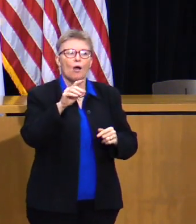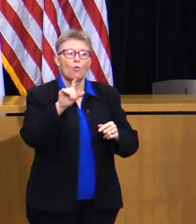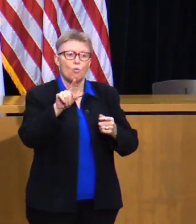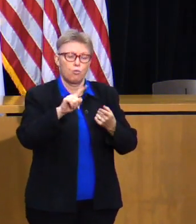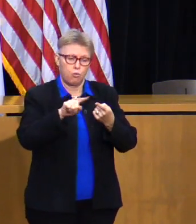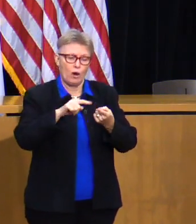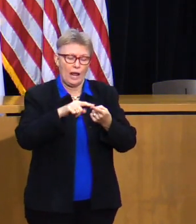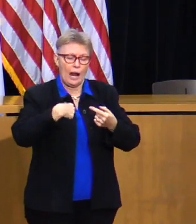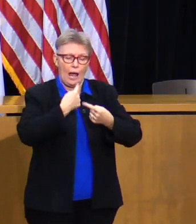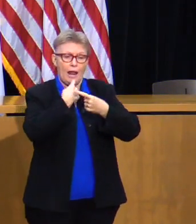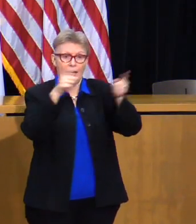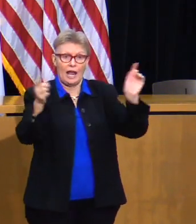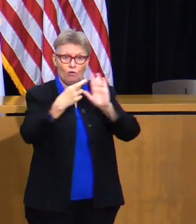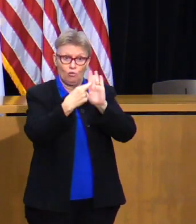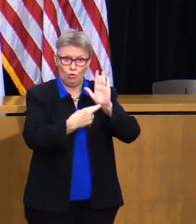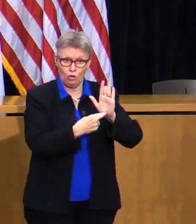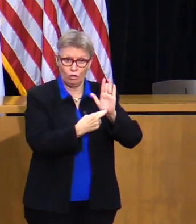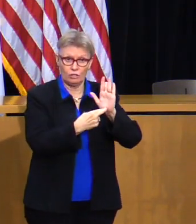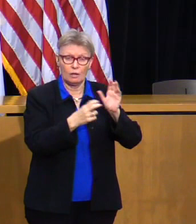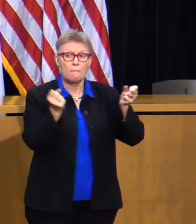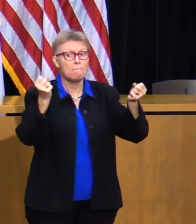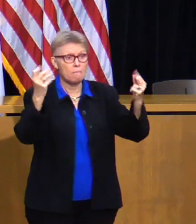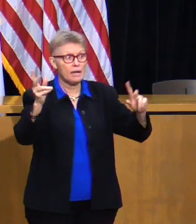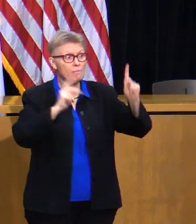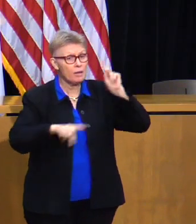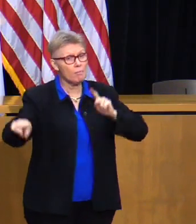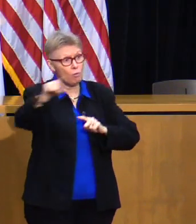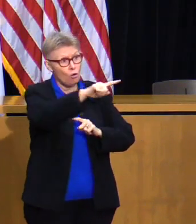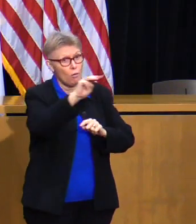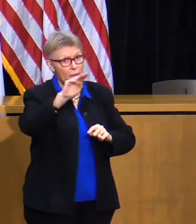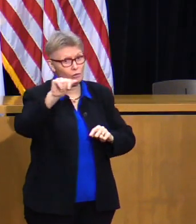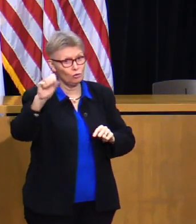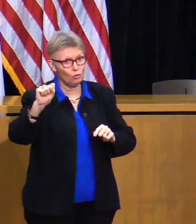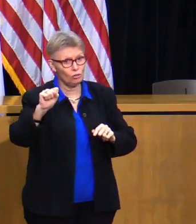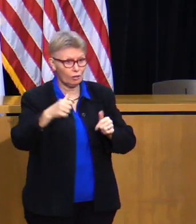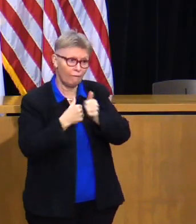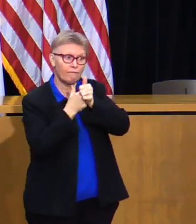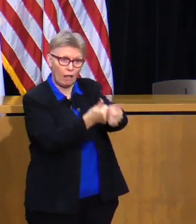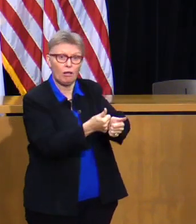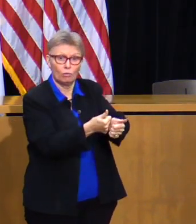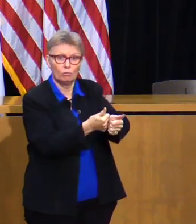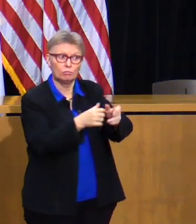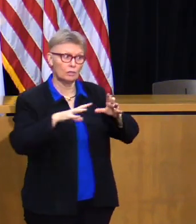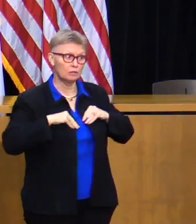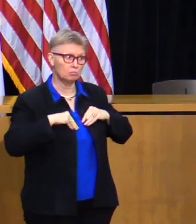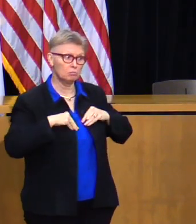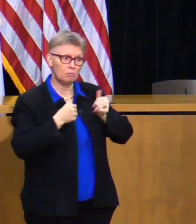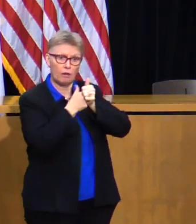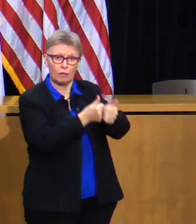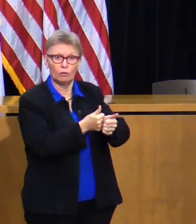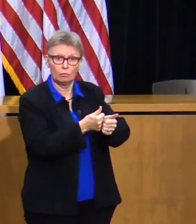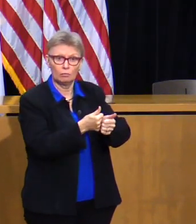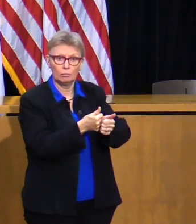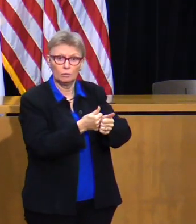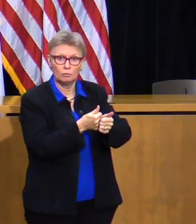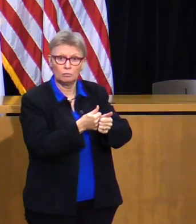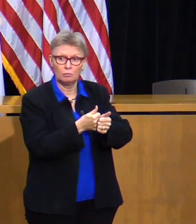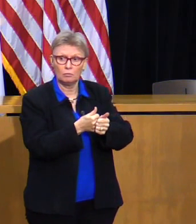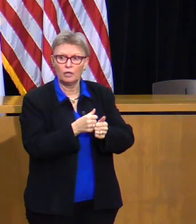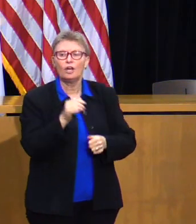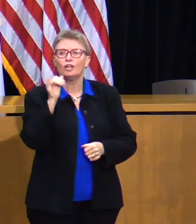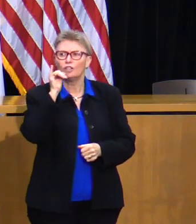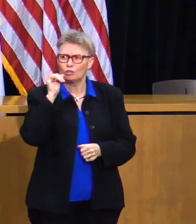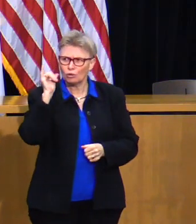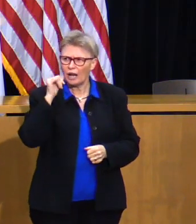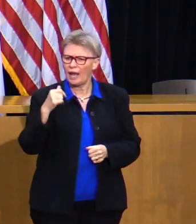rules. And one of the things we talked to our colleagues in local government yesterday for about an hour on a